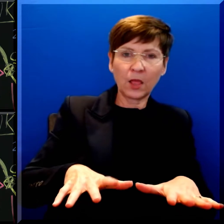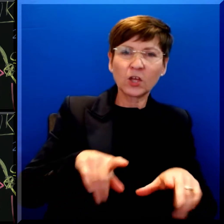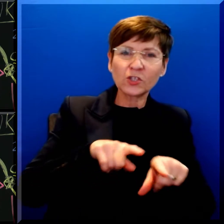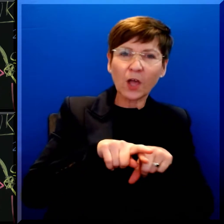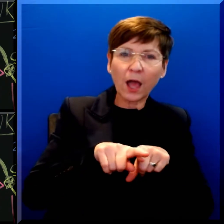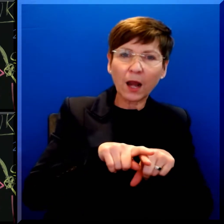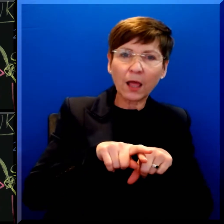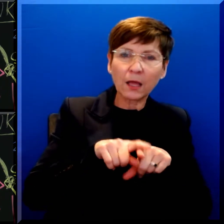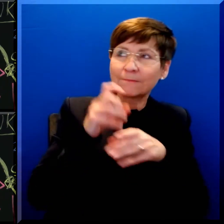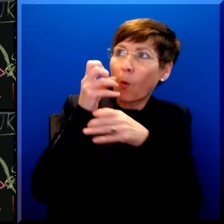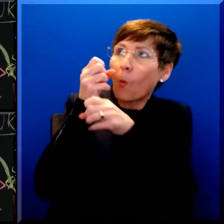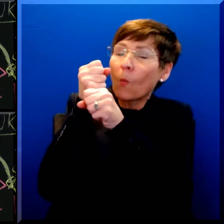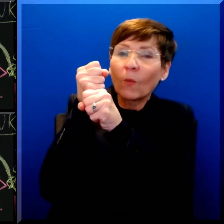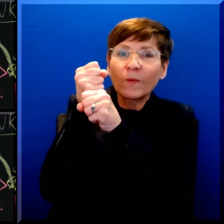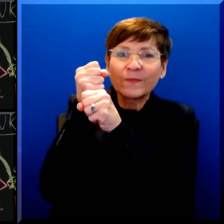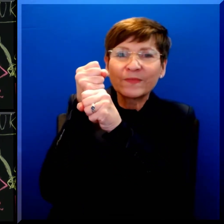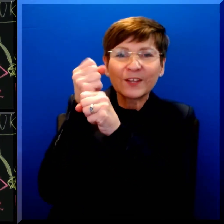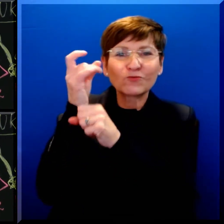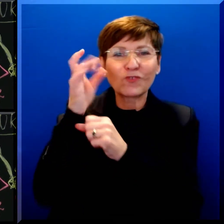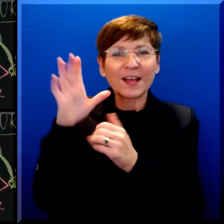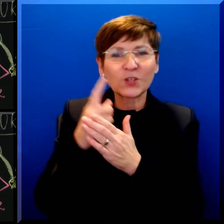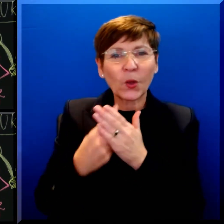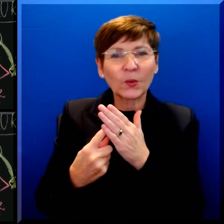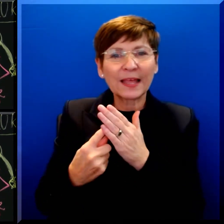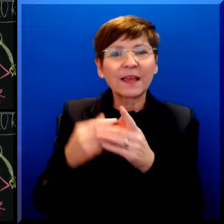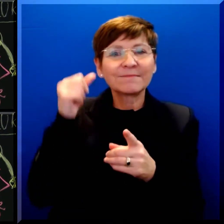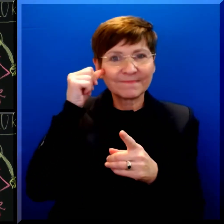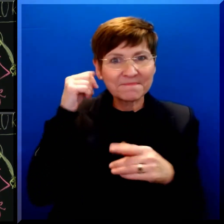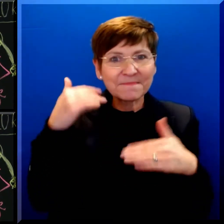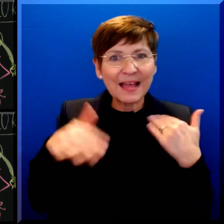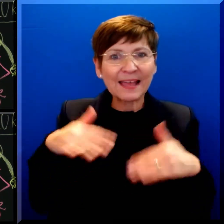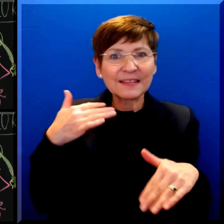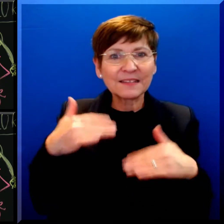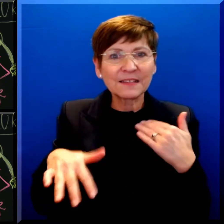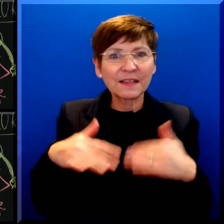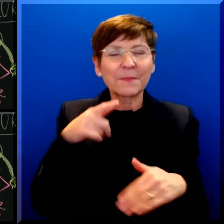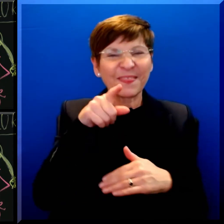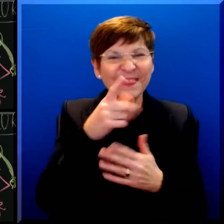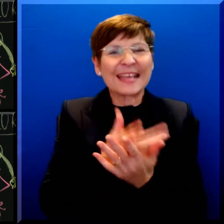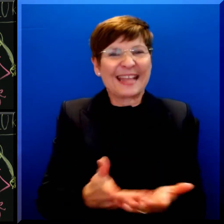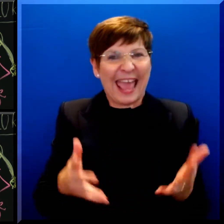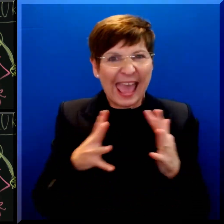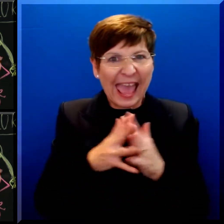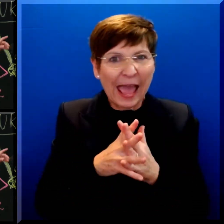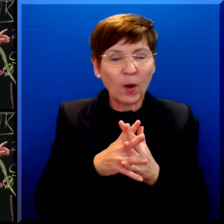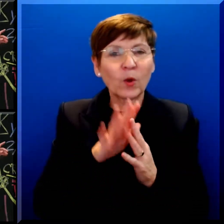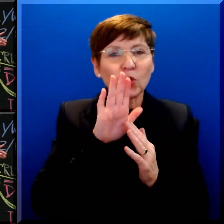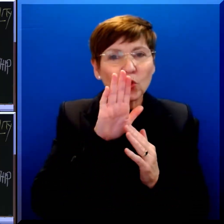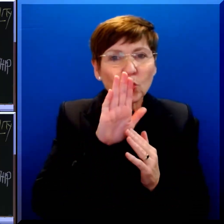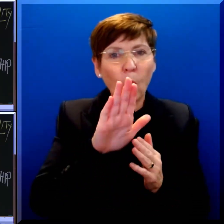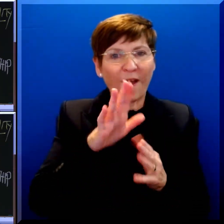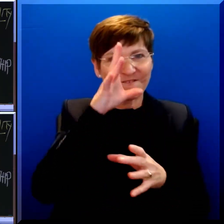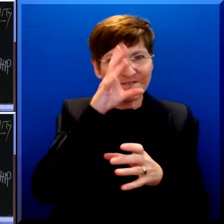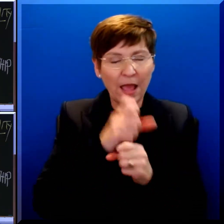treasure Christ alone. It's painful, but this is how God matures our faith. If you will get up in the watchtower